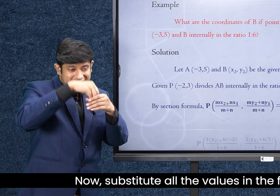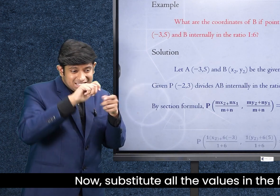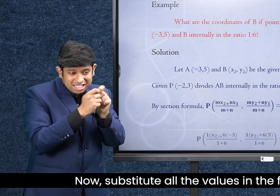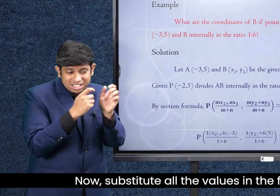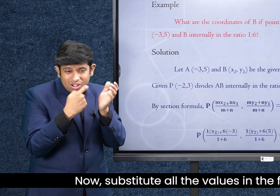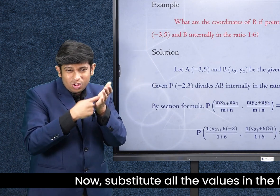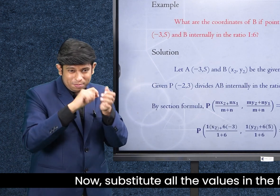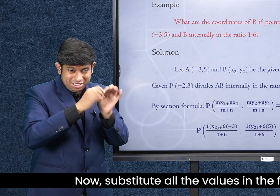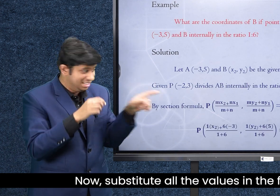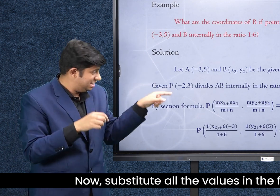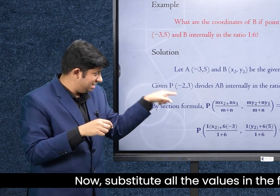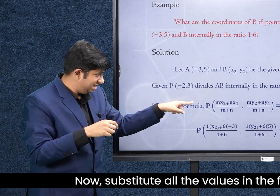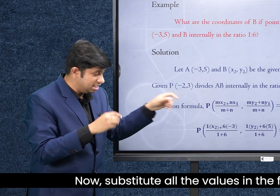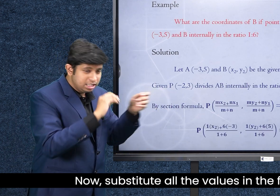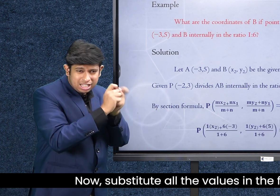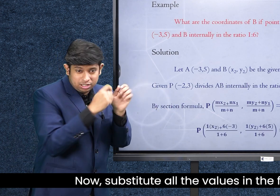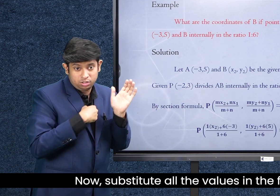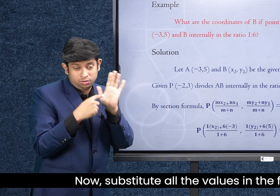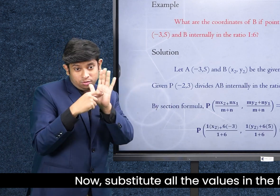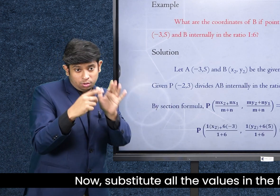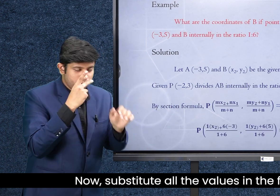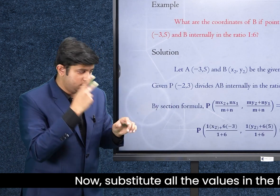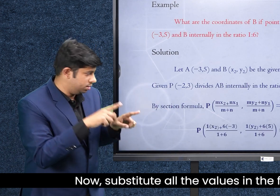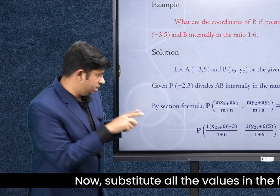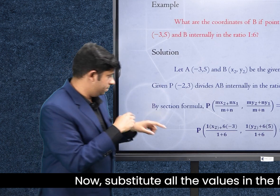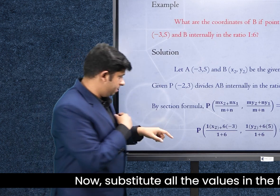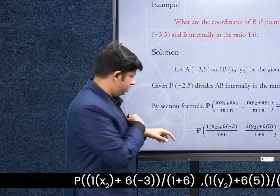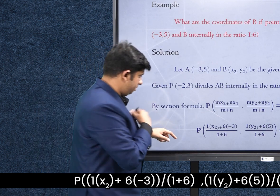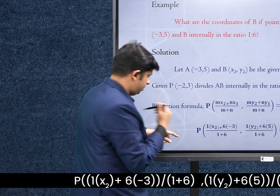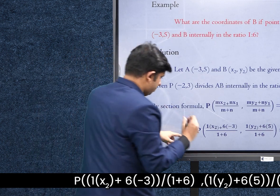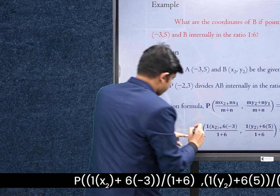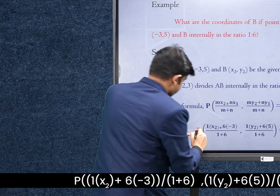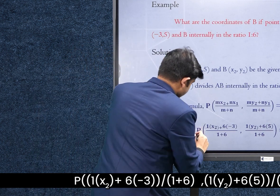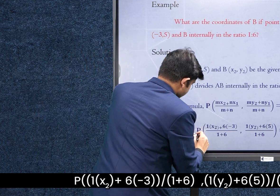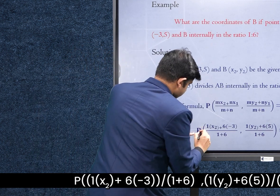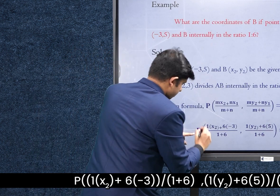Now substitute all the values in the formula. We get